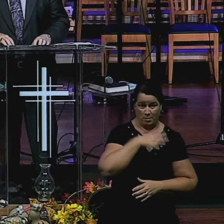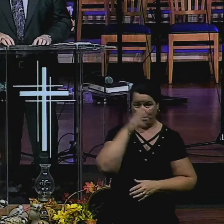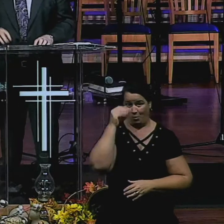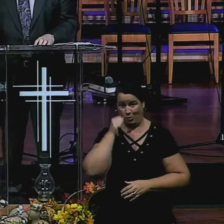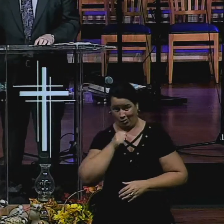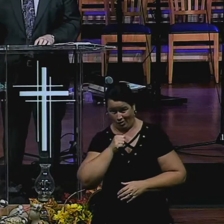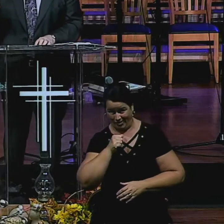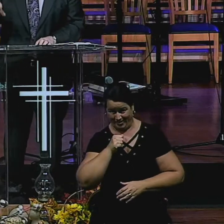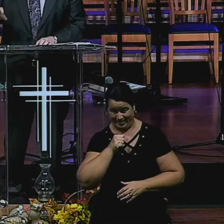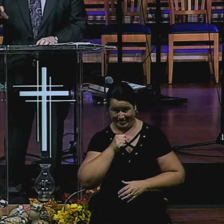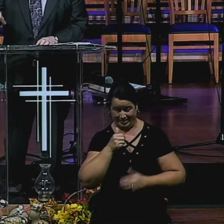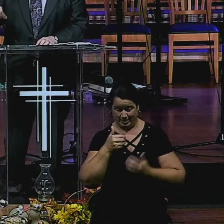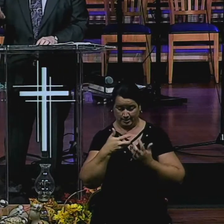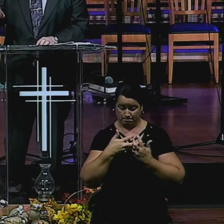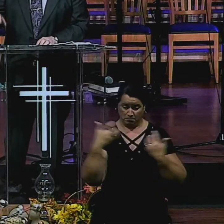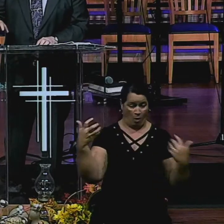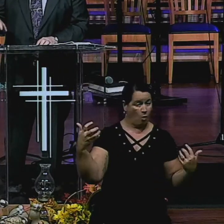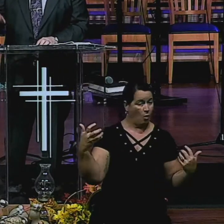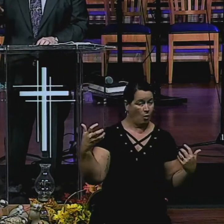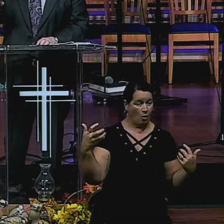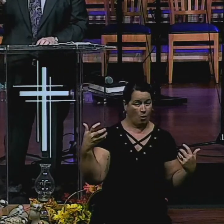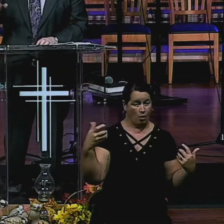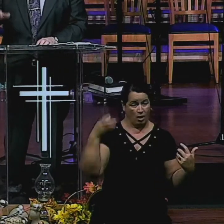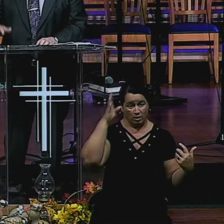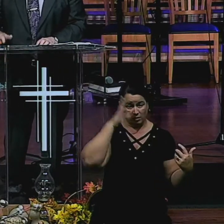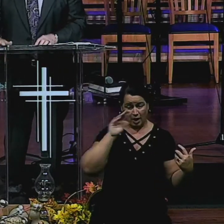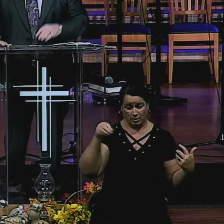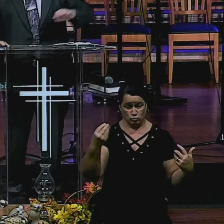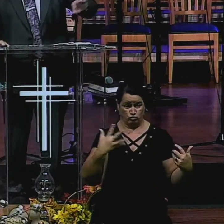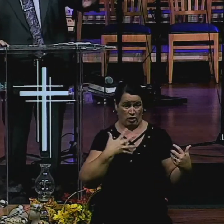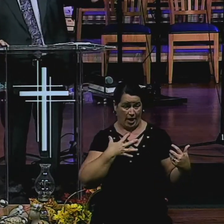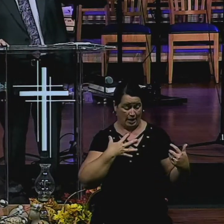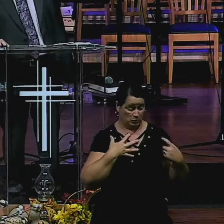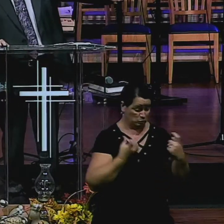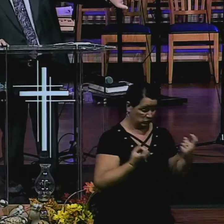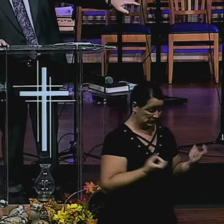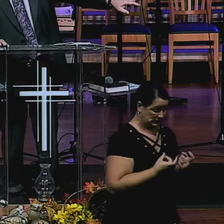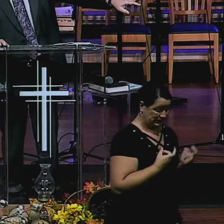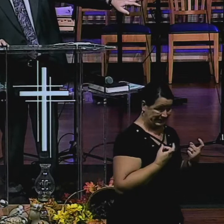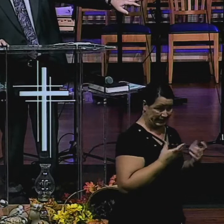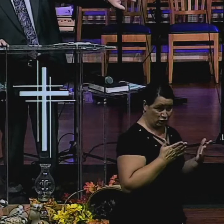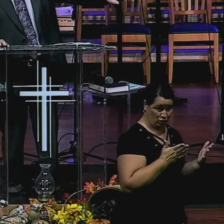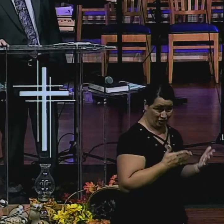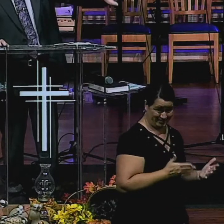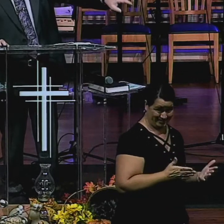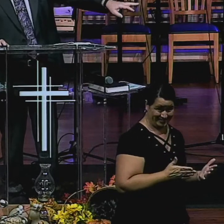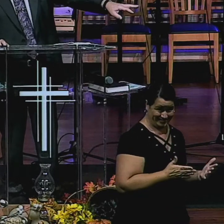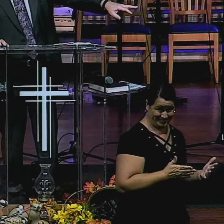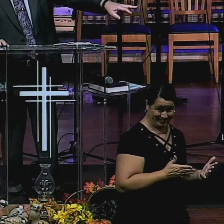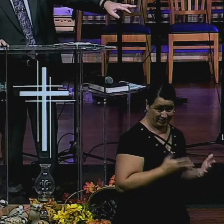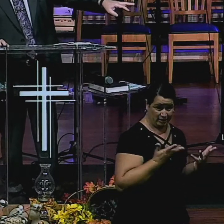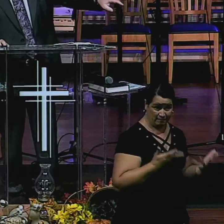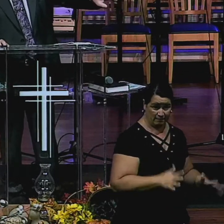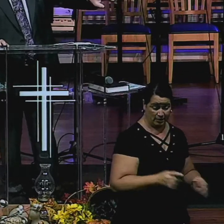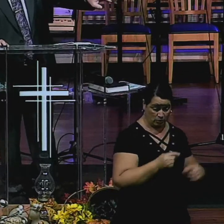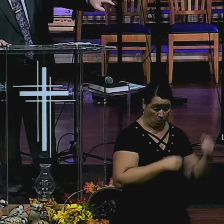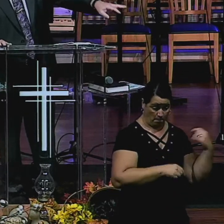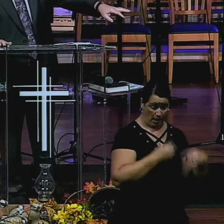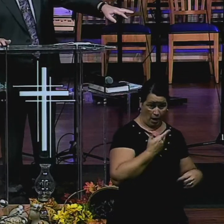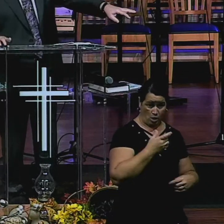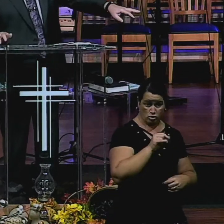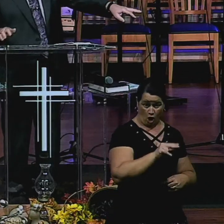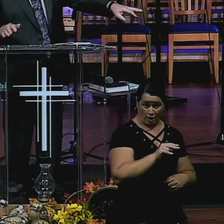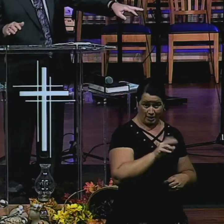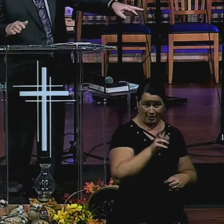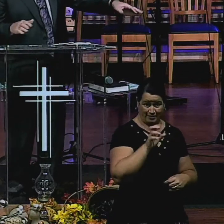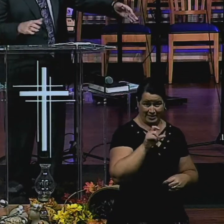boys and girls, apart from the intervening grace of God, are sinners. Go all the way back to the Garden of Eden. We've all sinned. We've all come short of